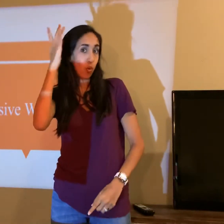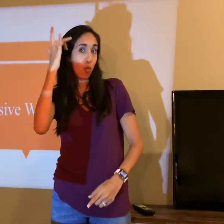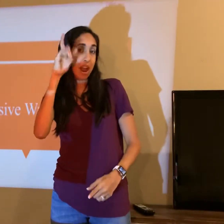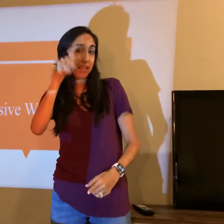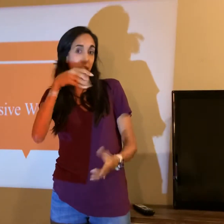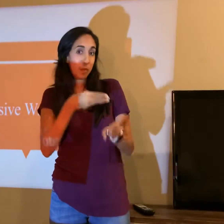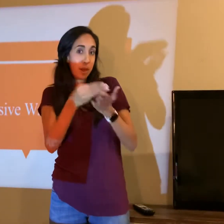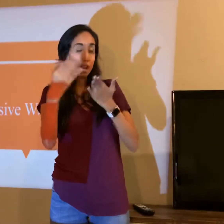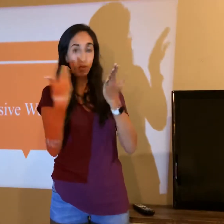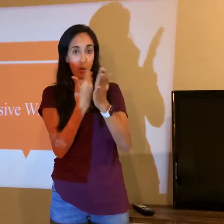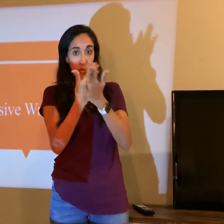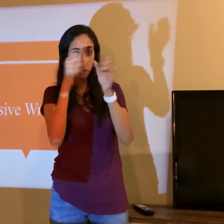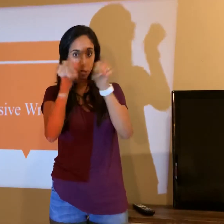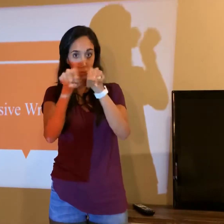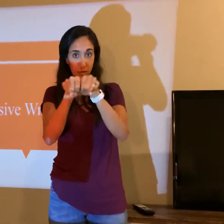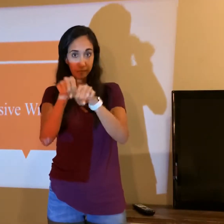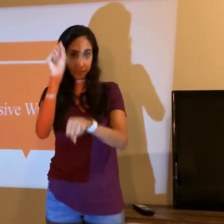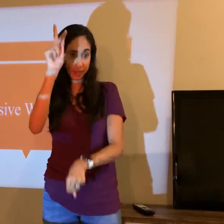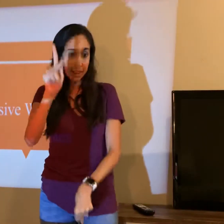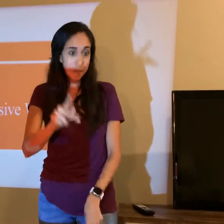why they should buy you new shoes, okay?